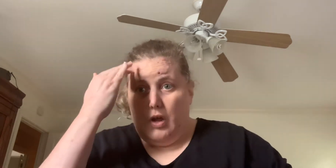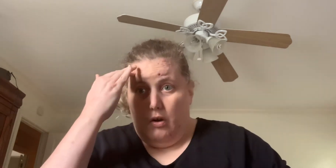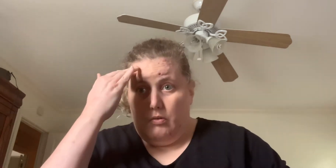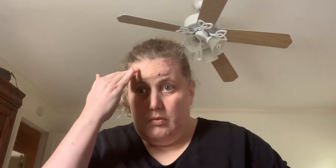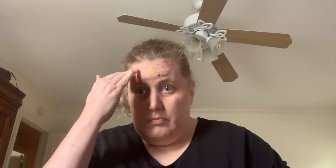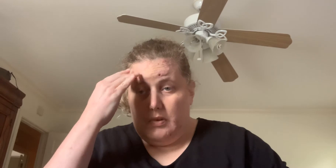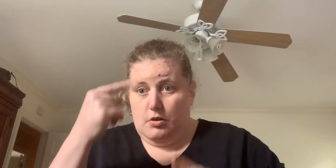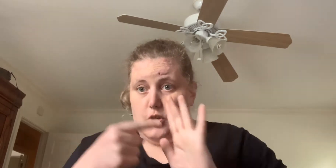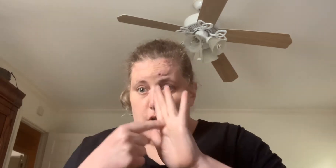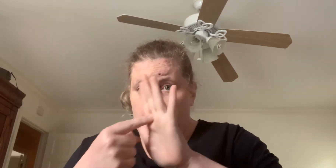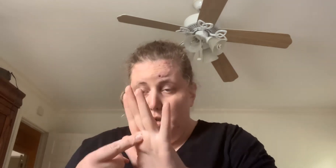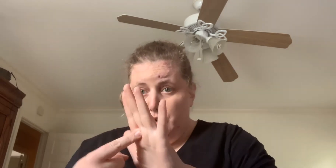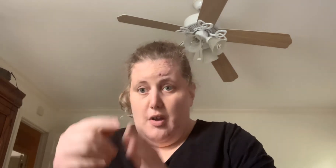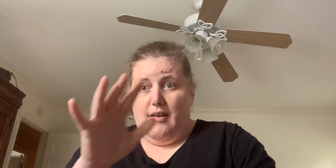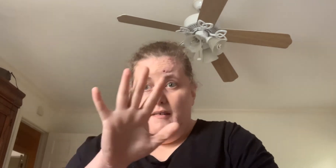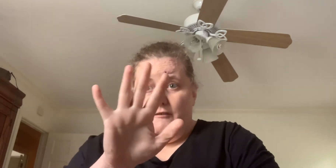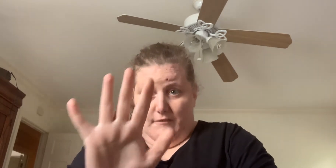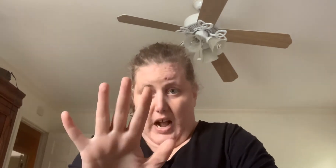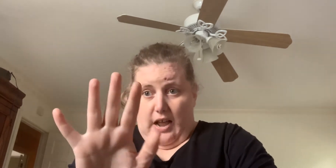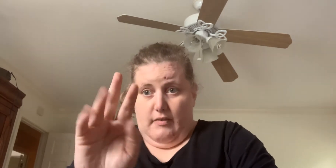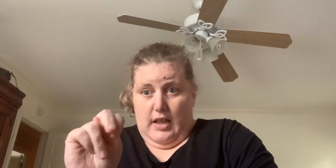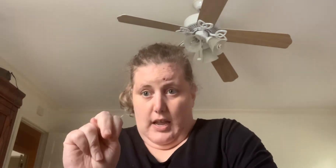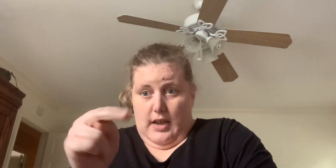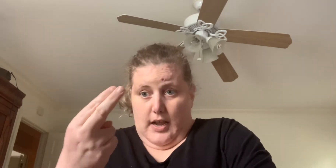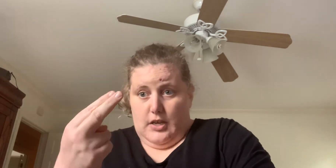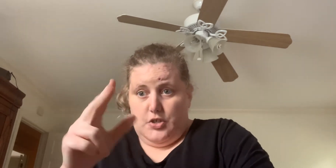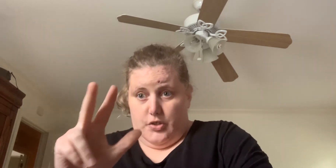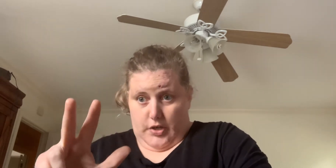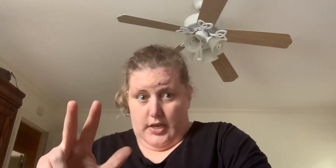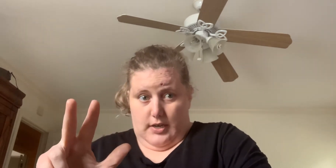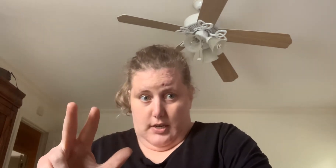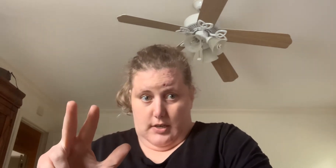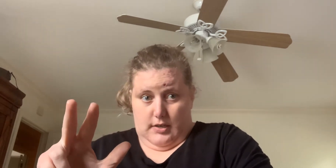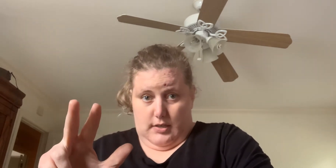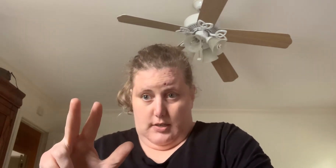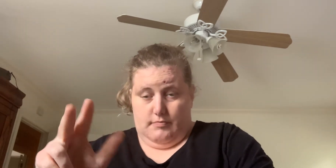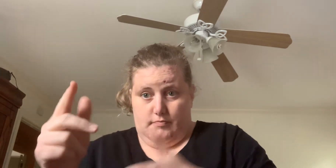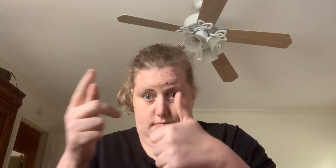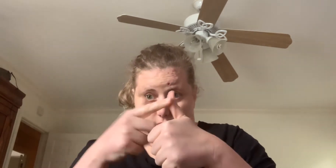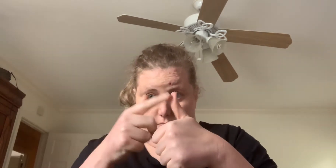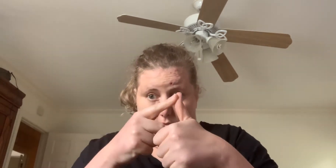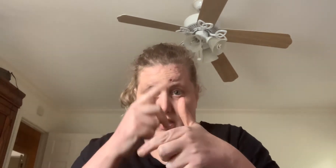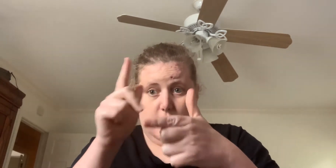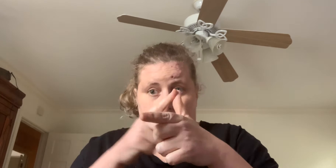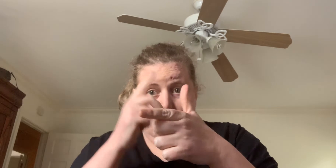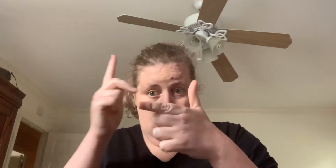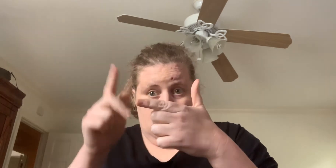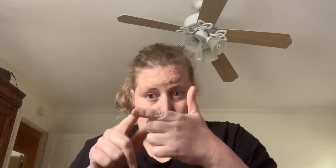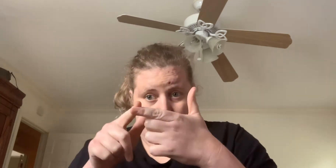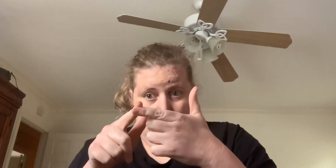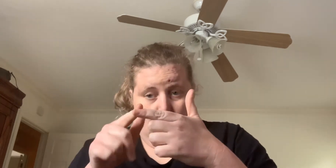Always write that first. Then, whatever you're trying to calculate, that should